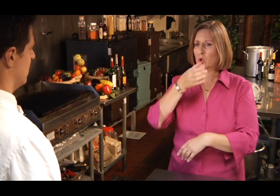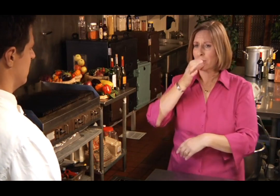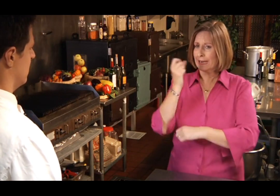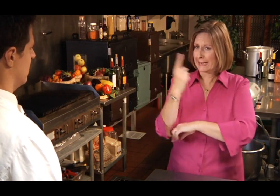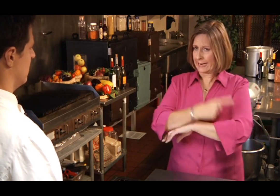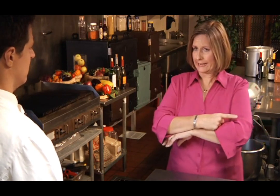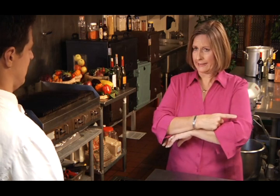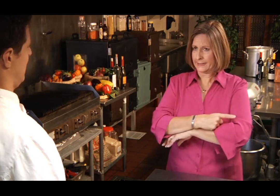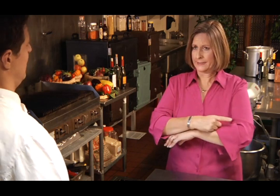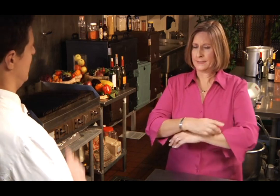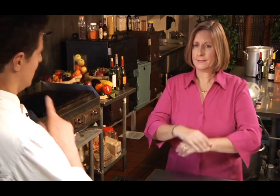for men.